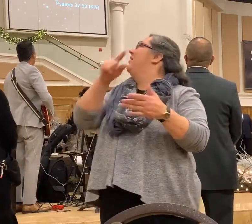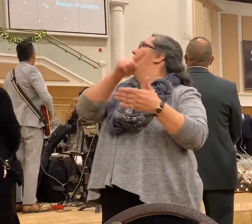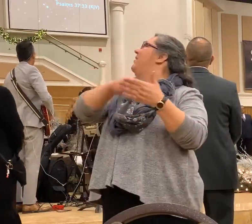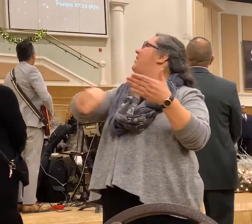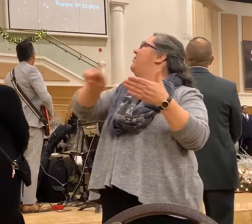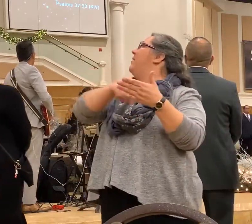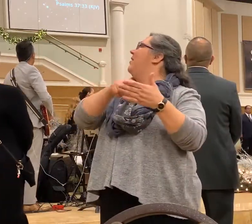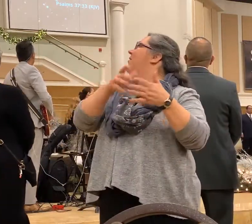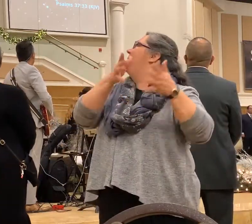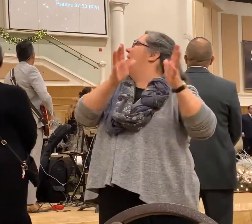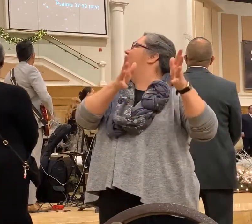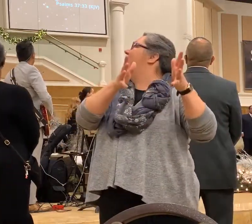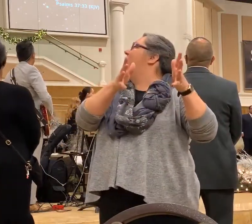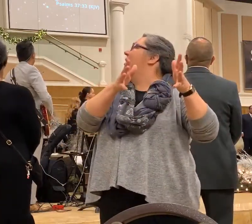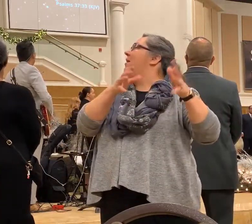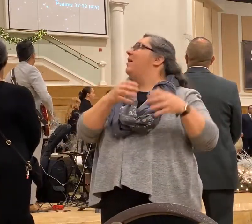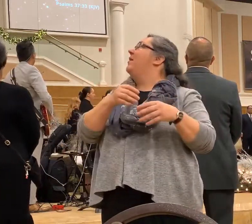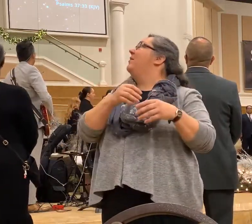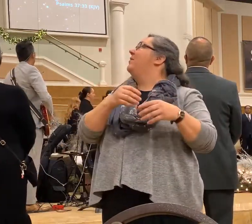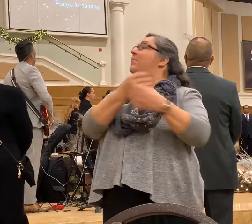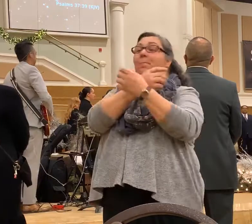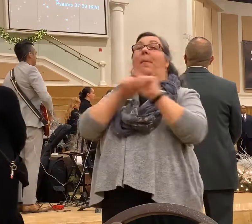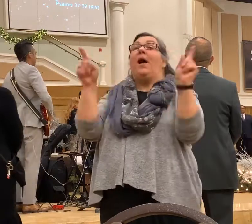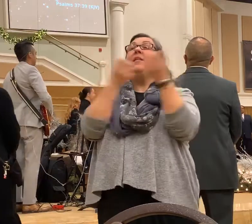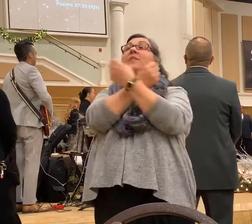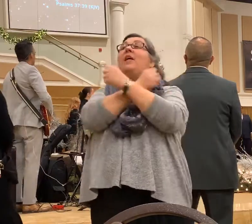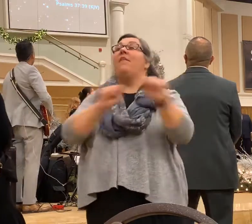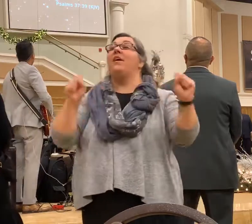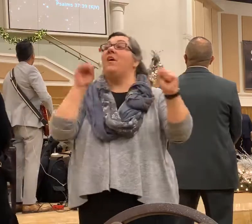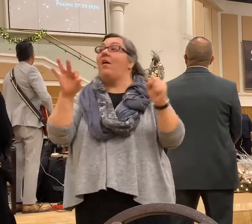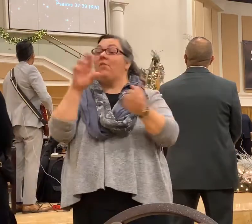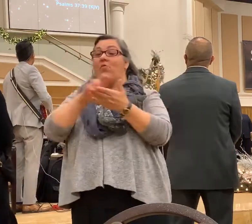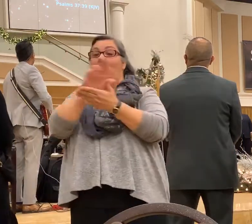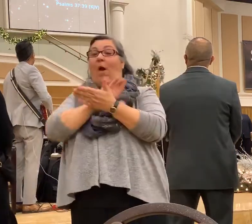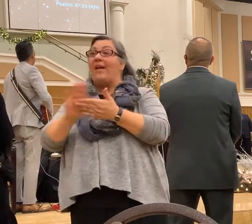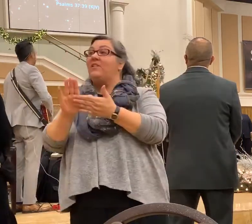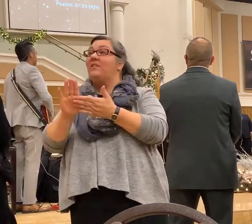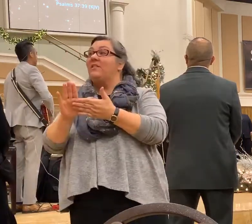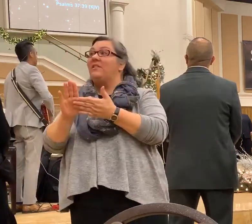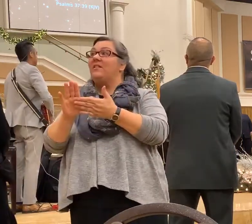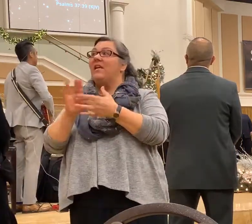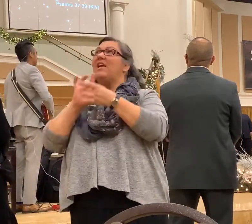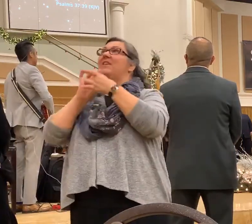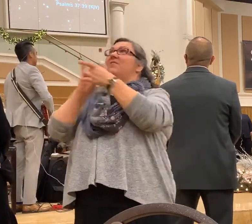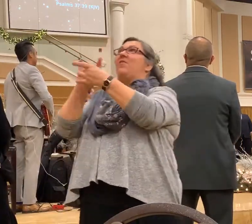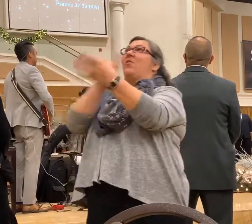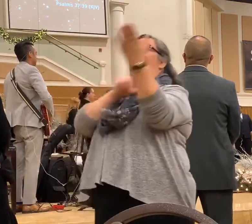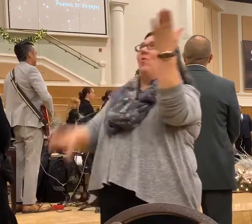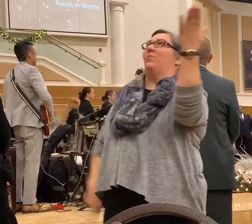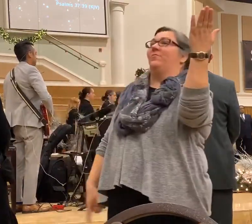39, the salvation of the righteous is of the Lord.